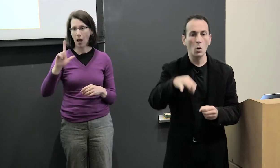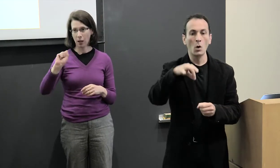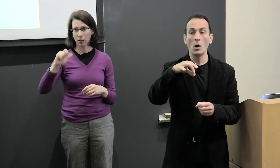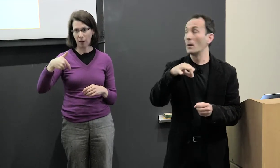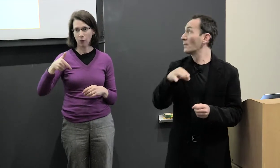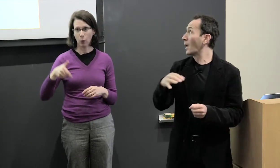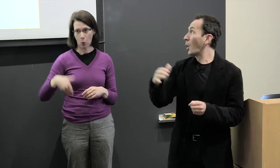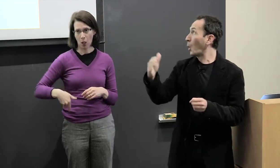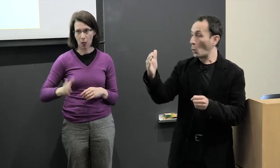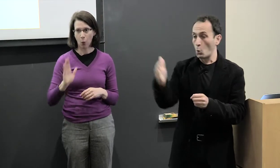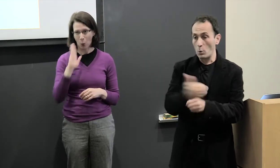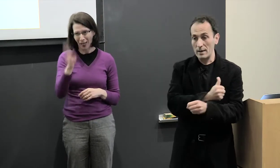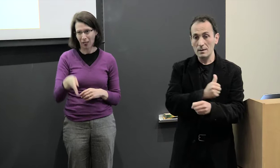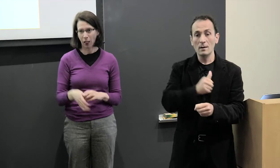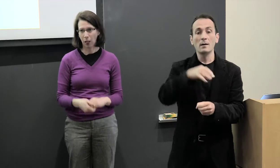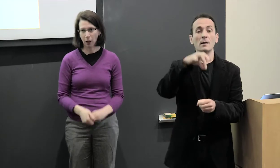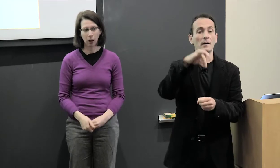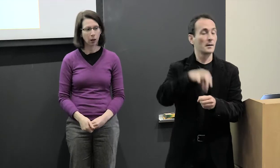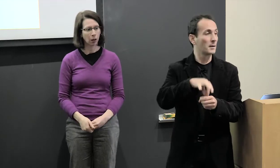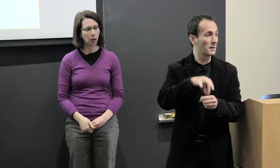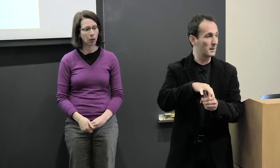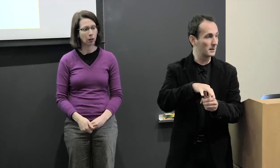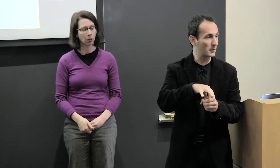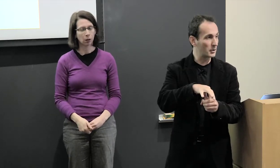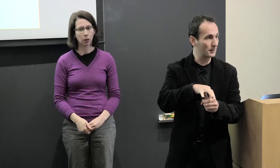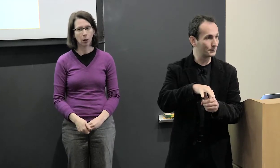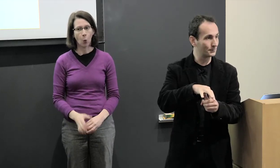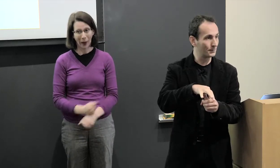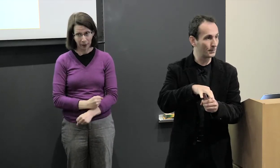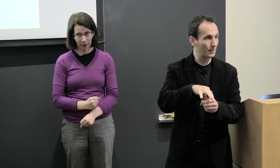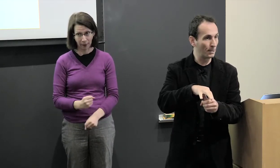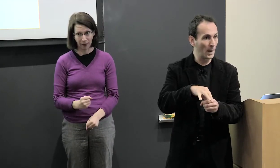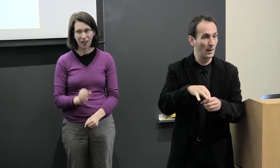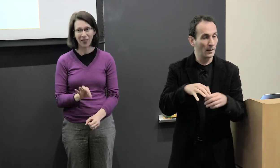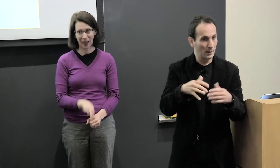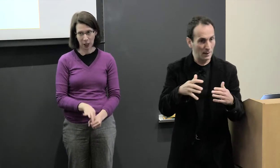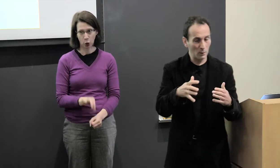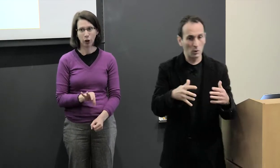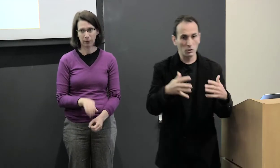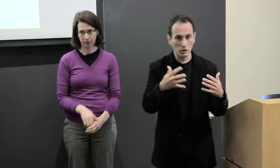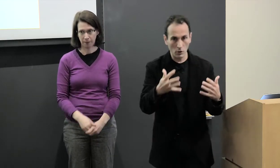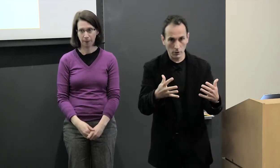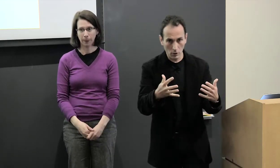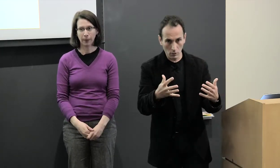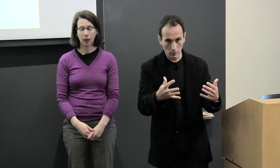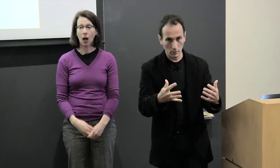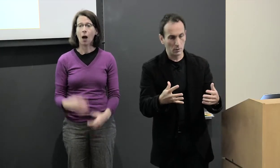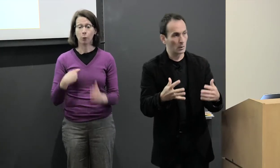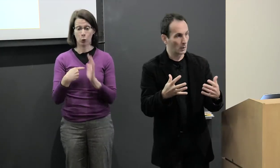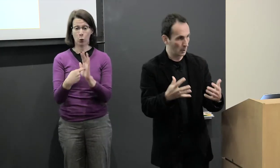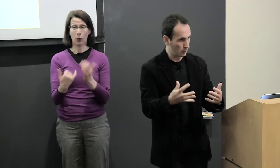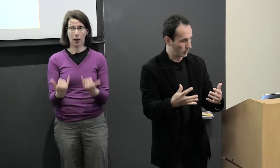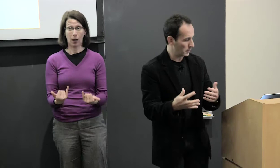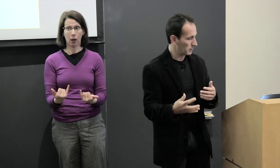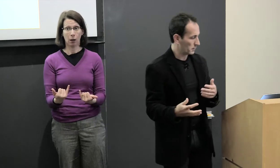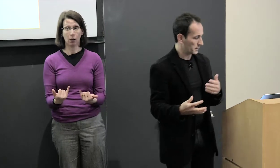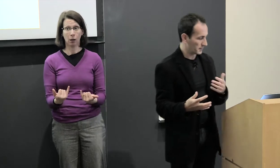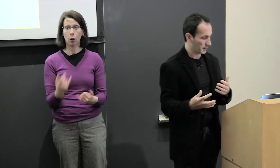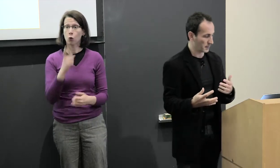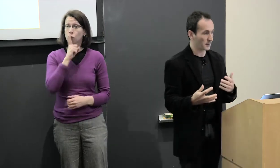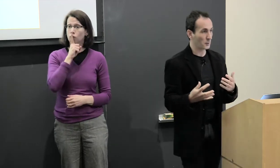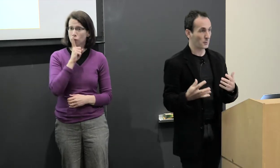language, win the election. And now I want to show you a